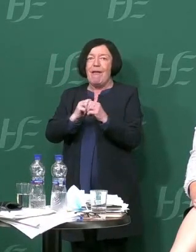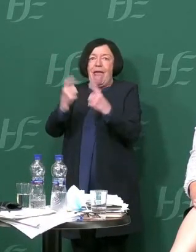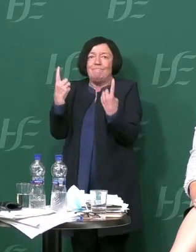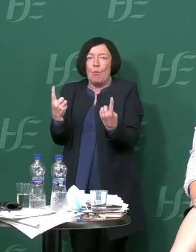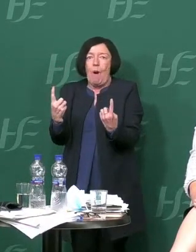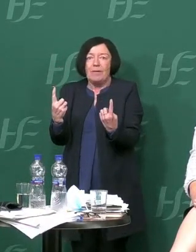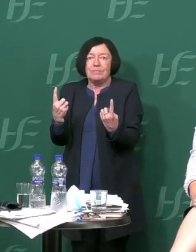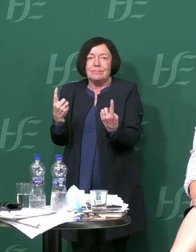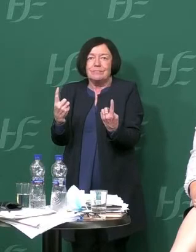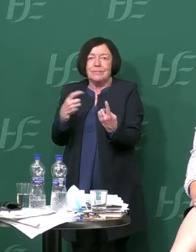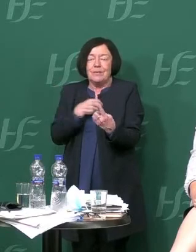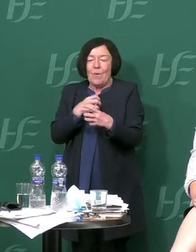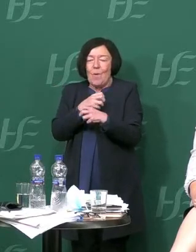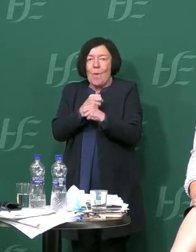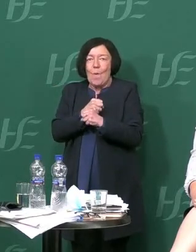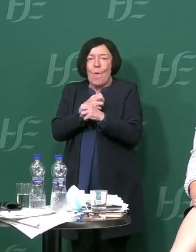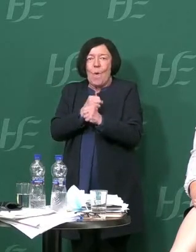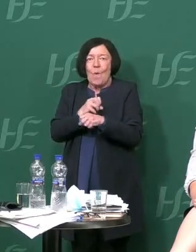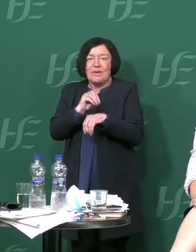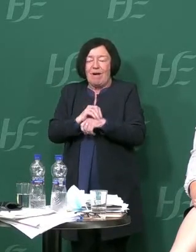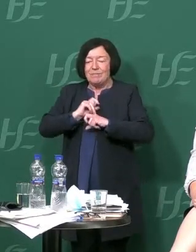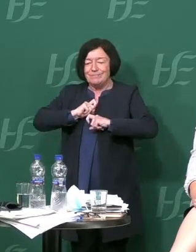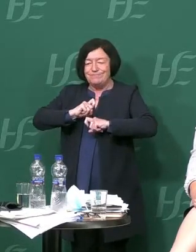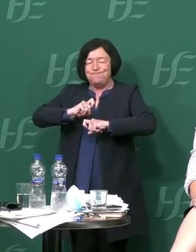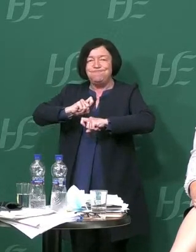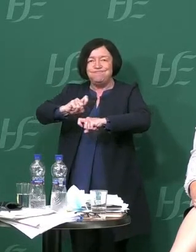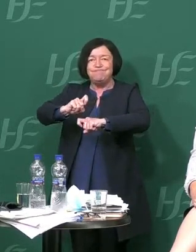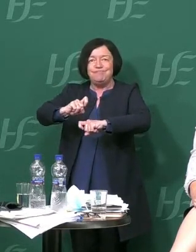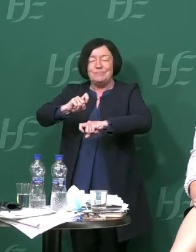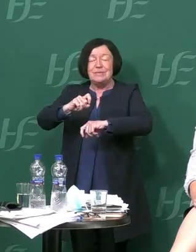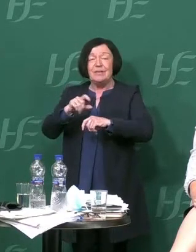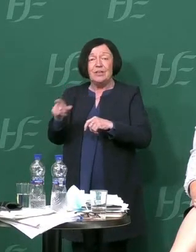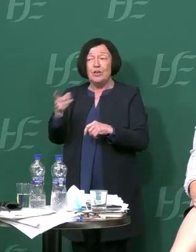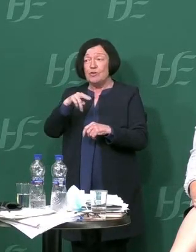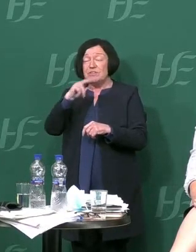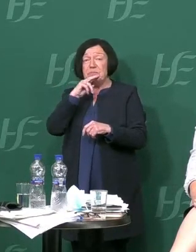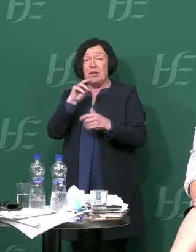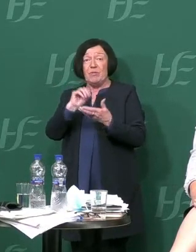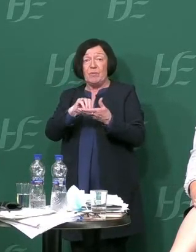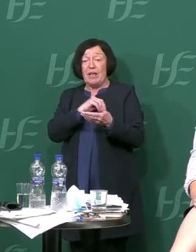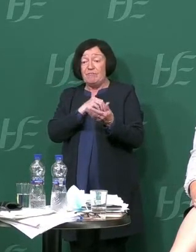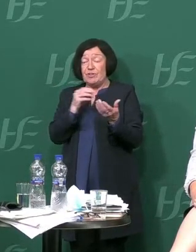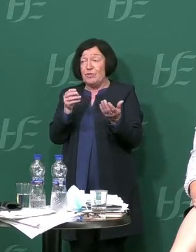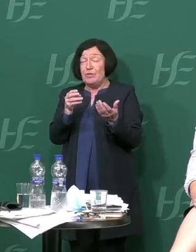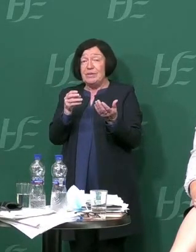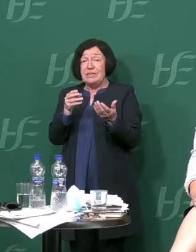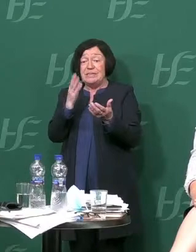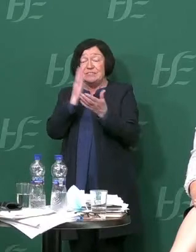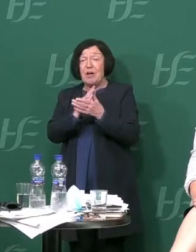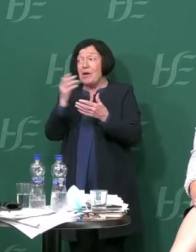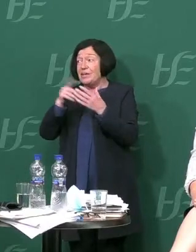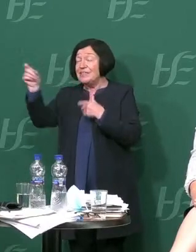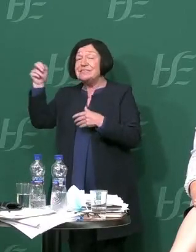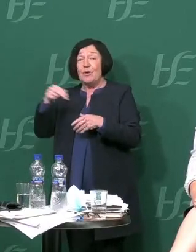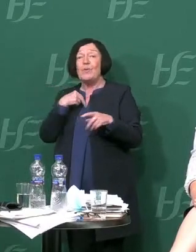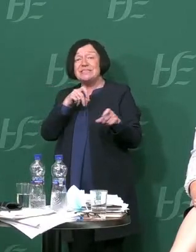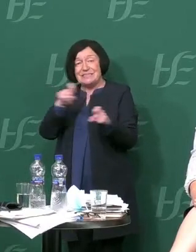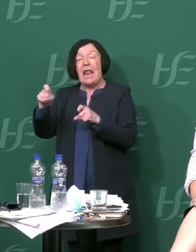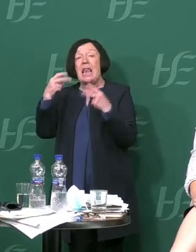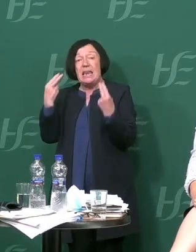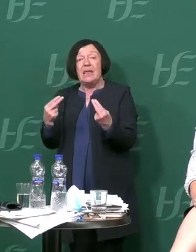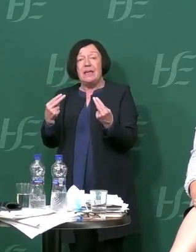hold their nerve and hold their guard through that period. And it doesn't mean we unlock it all after that. Based on Senat's question, we still need